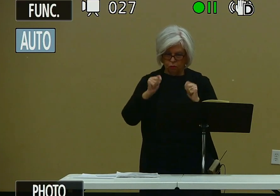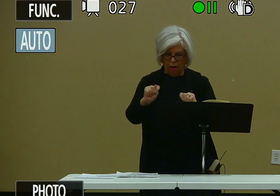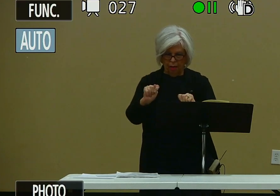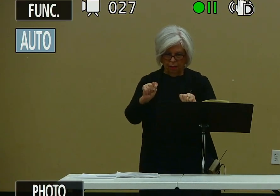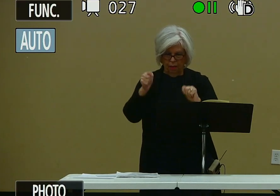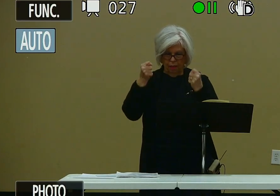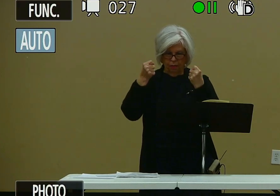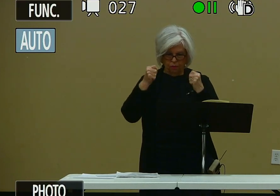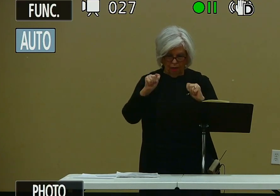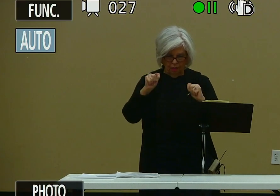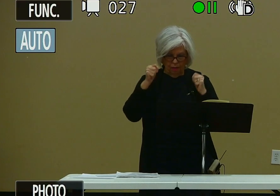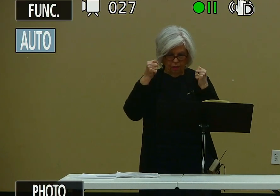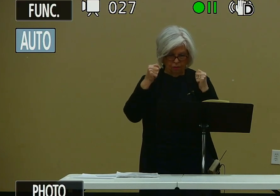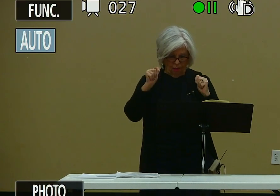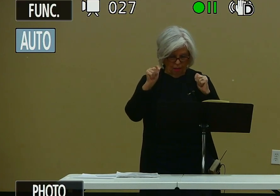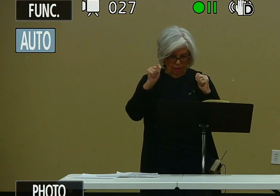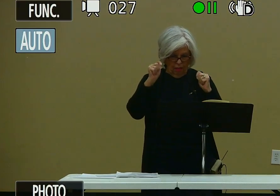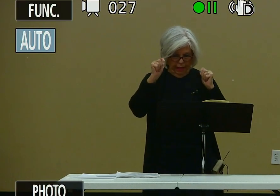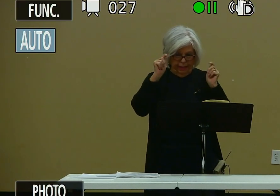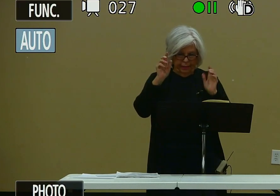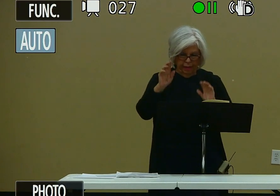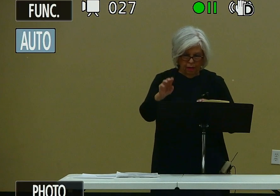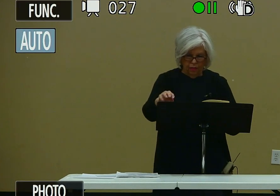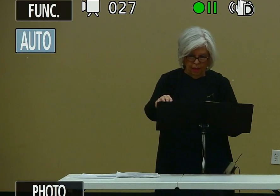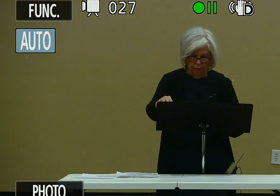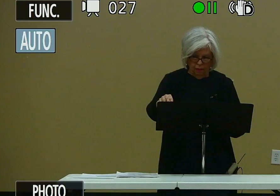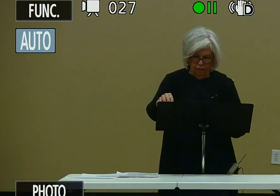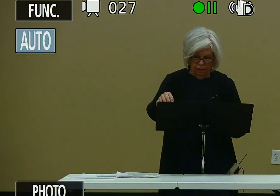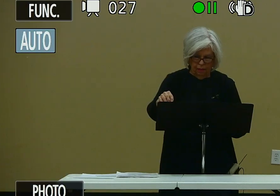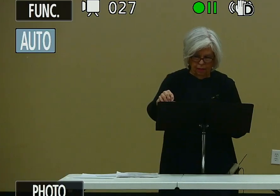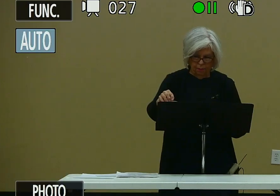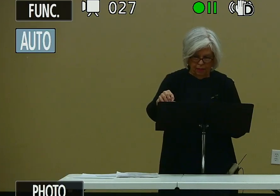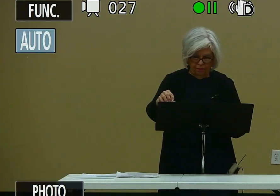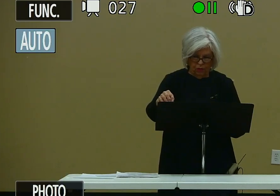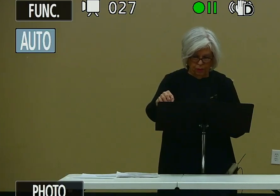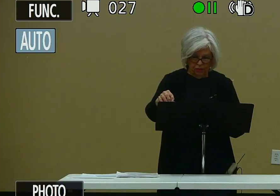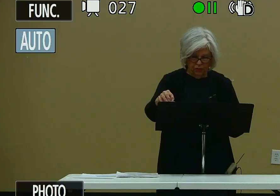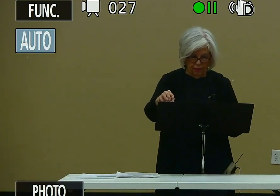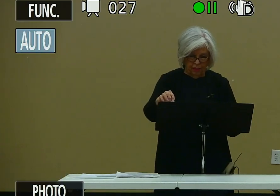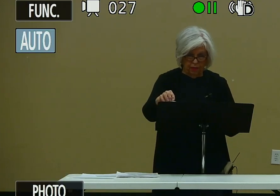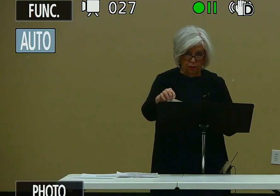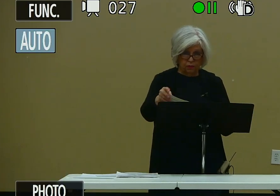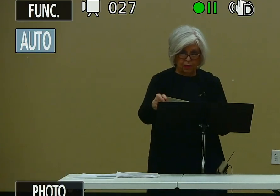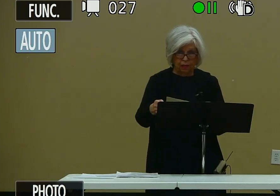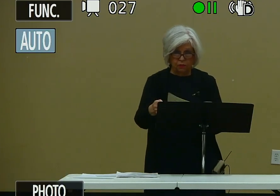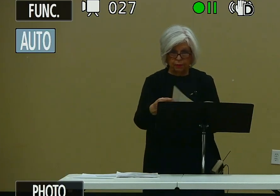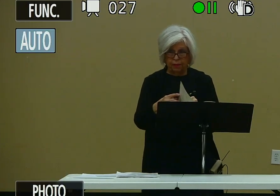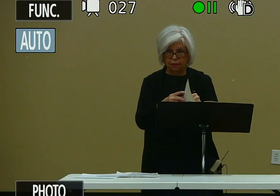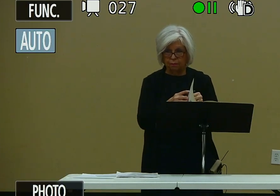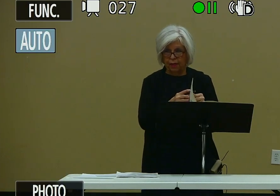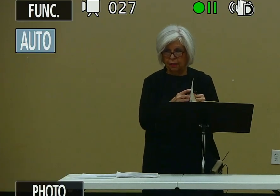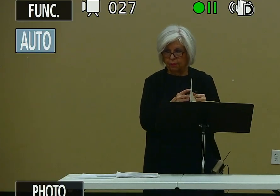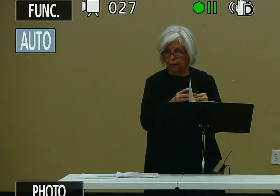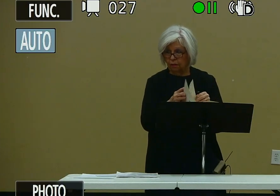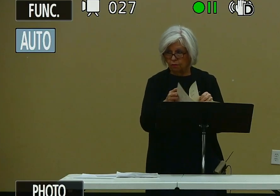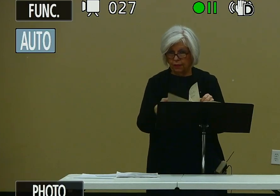Try, try, try. Now then, anybody have any questions on any of those signs that we need to go back and make